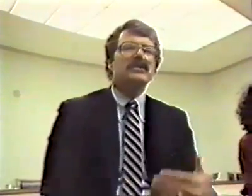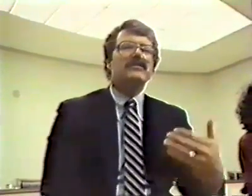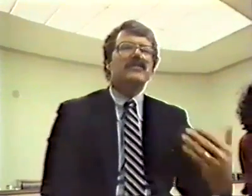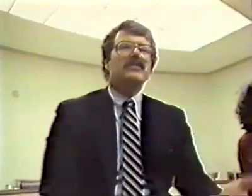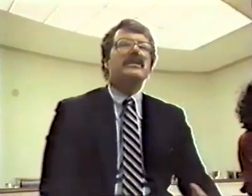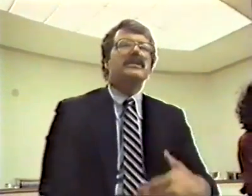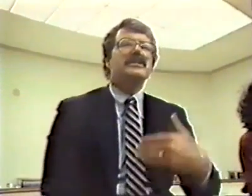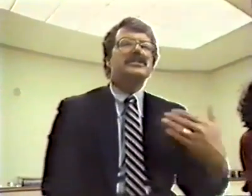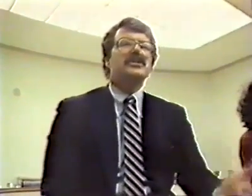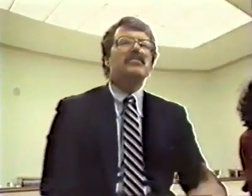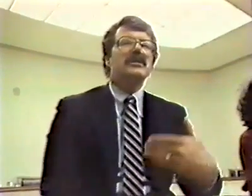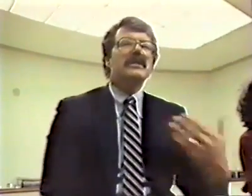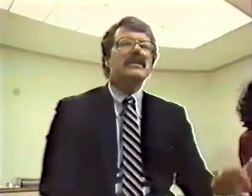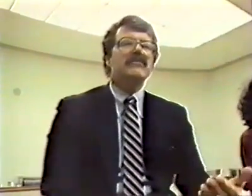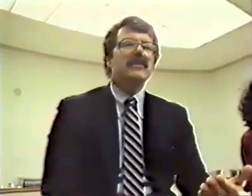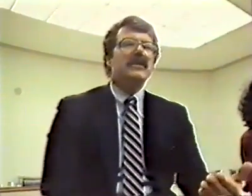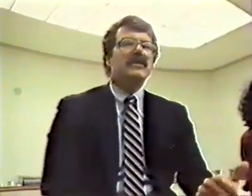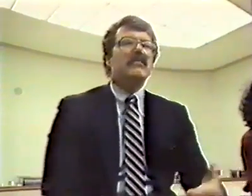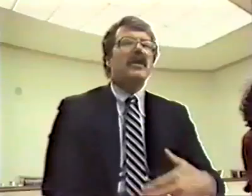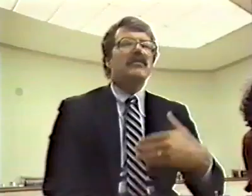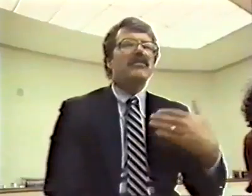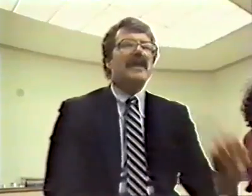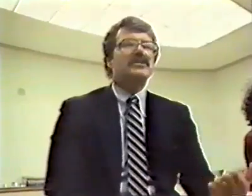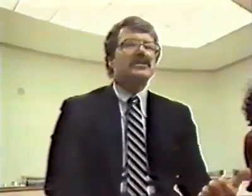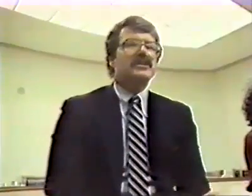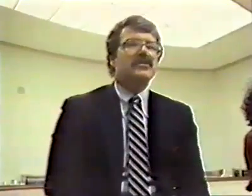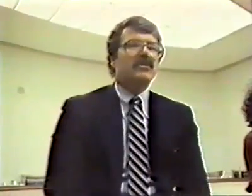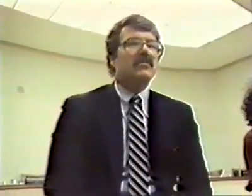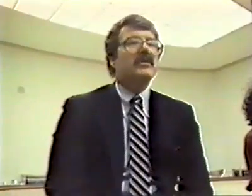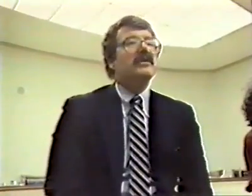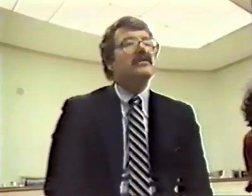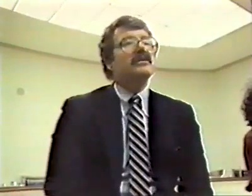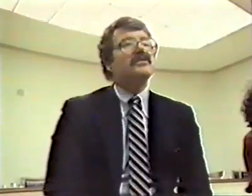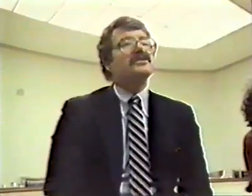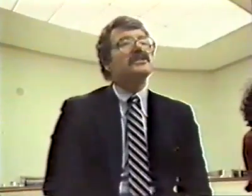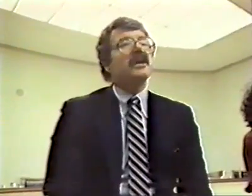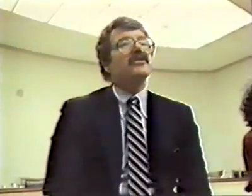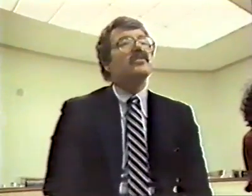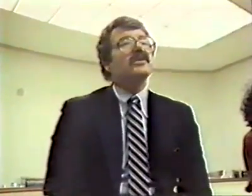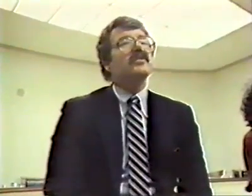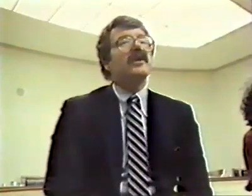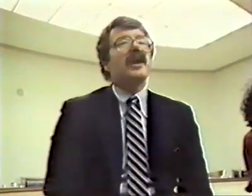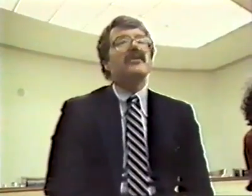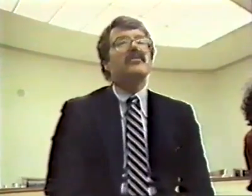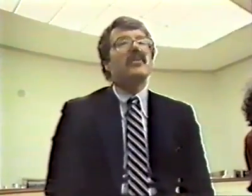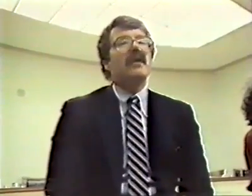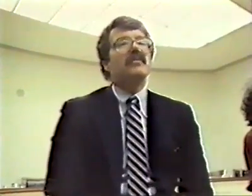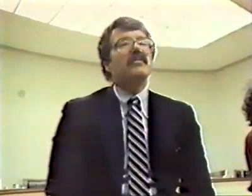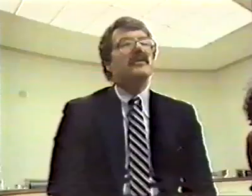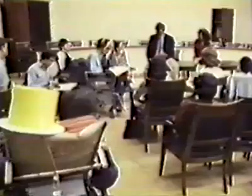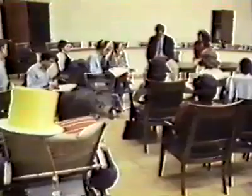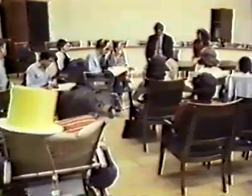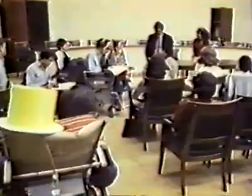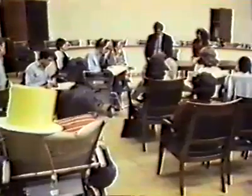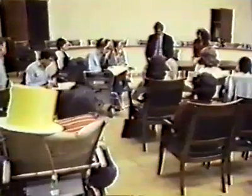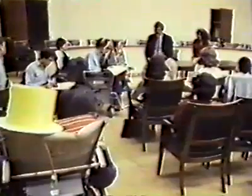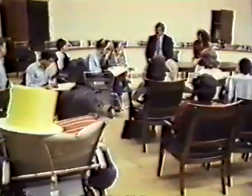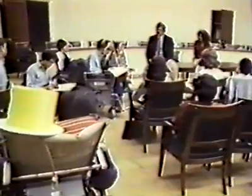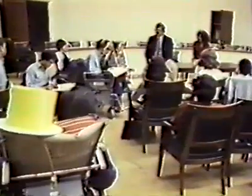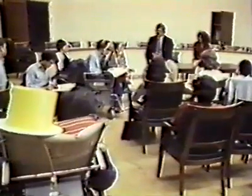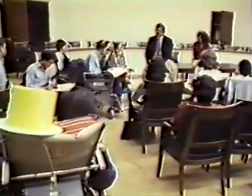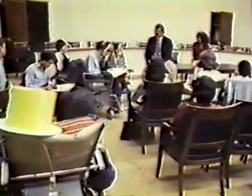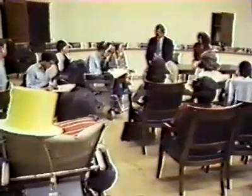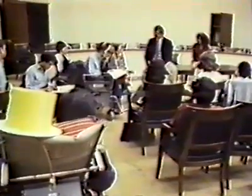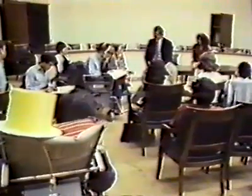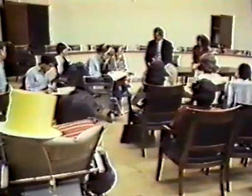become more severe because they still believe in the Margaret Thatcher syndrome, that this is how you work your way out of your problem. Well, they'll also find